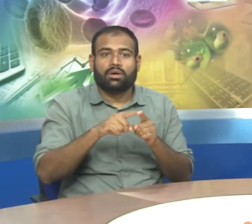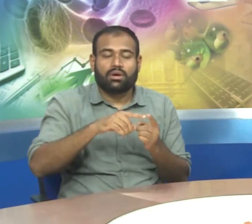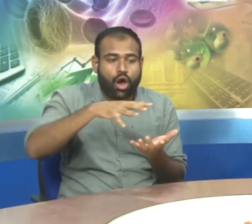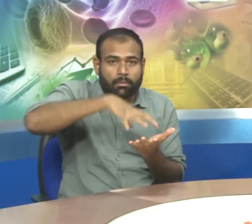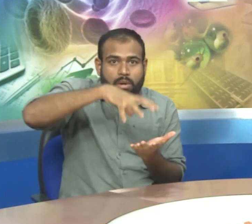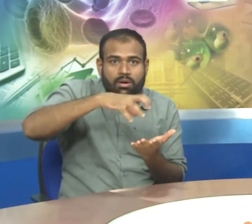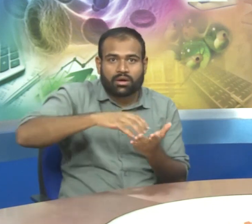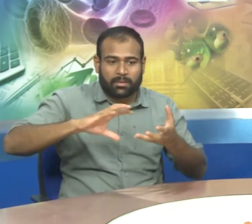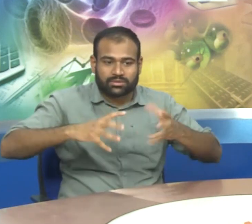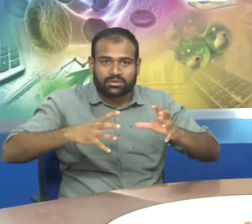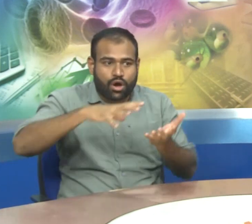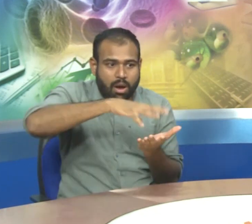And there was a demand for